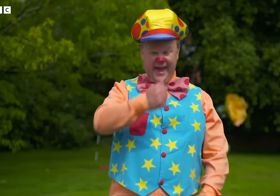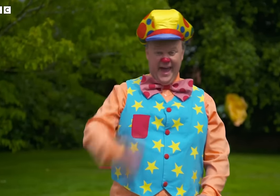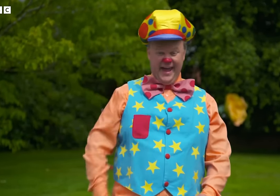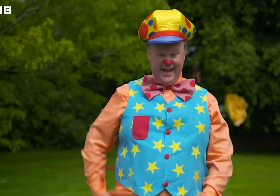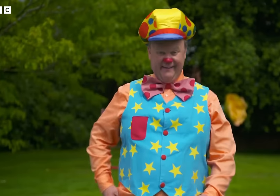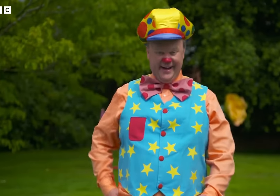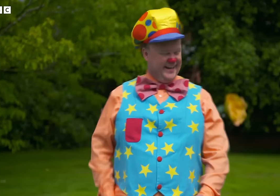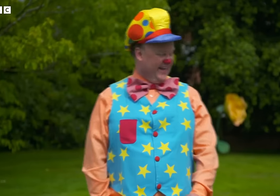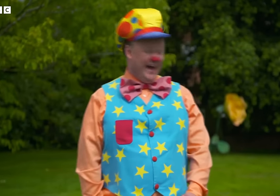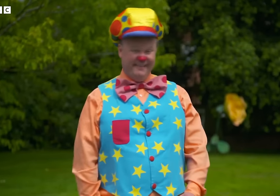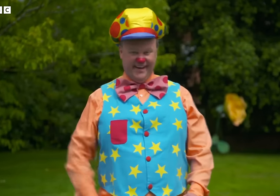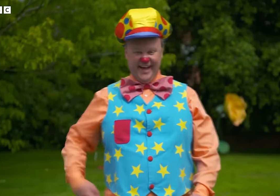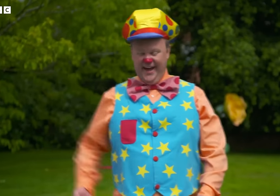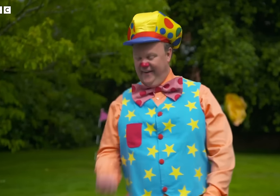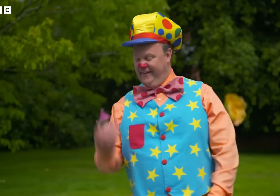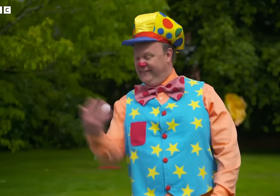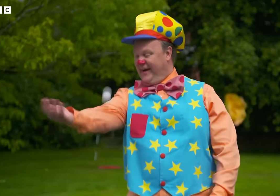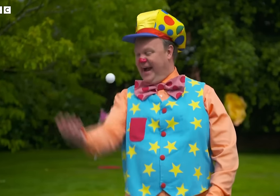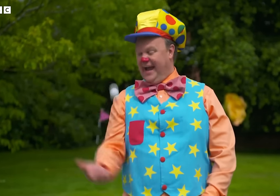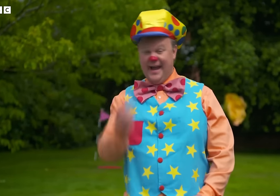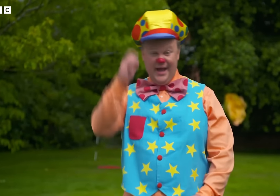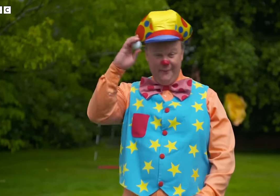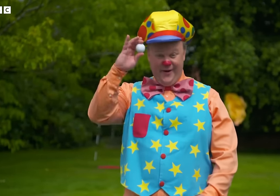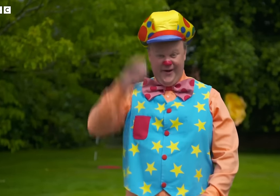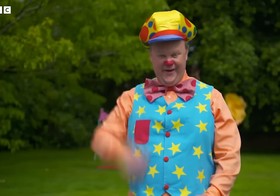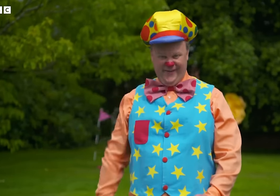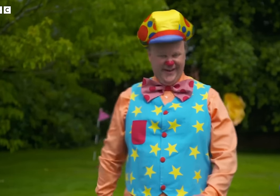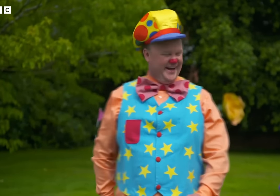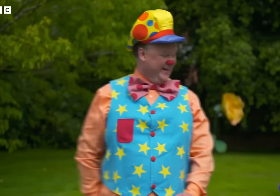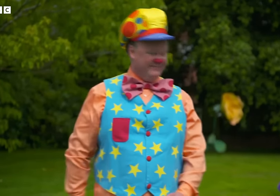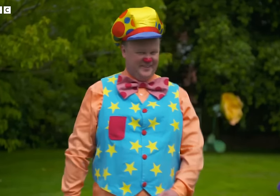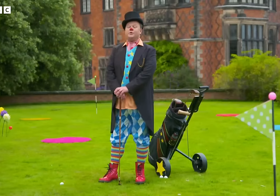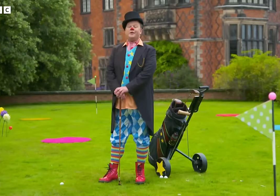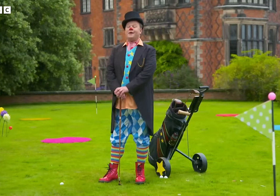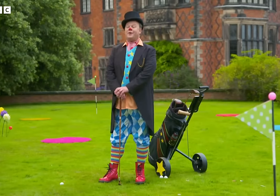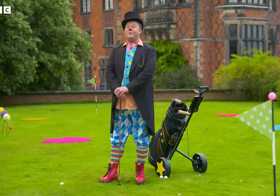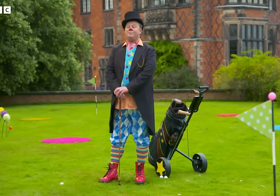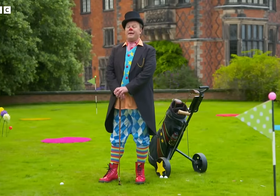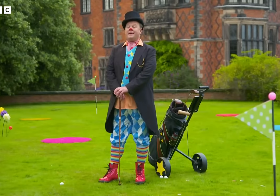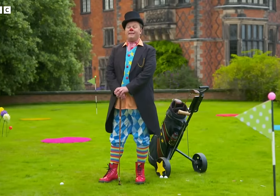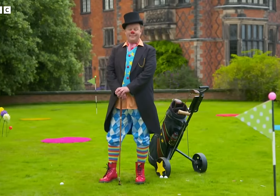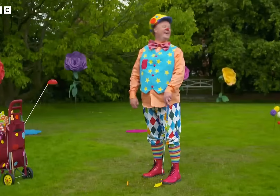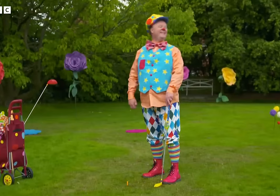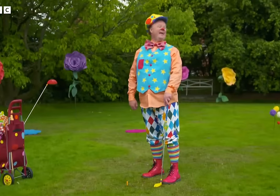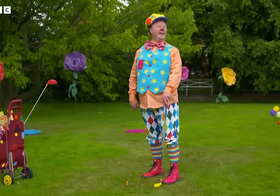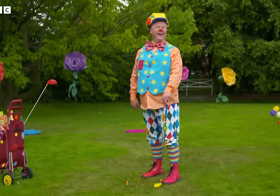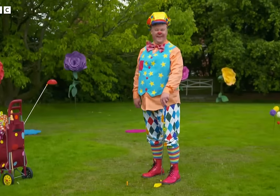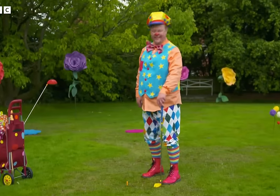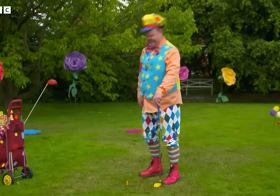okay. My own way. Woohoo! Good luck, old bean. Thank you.